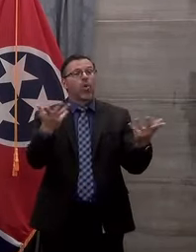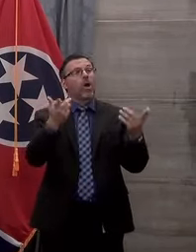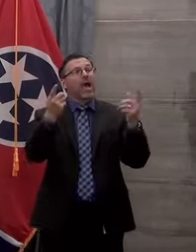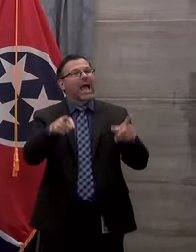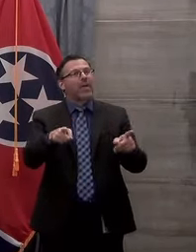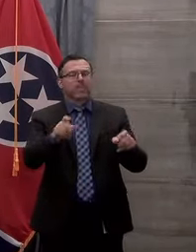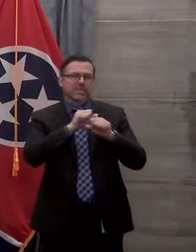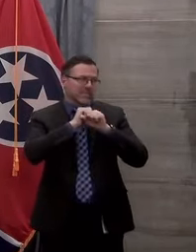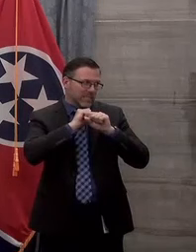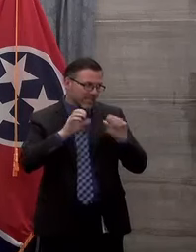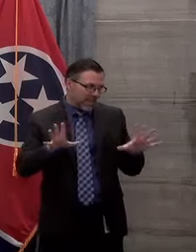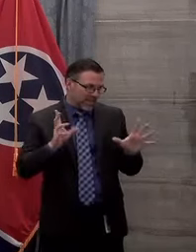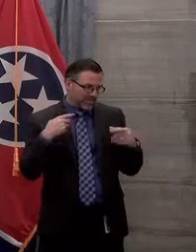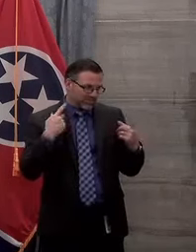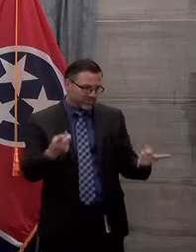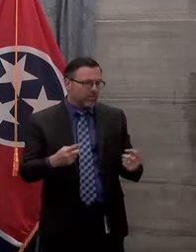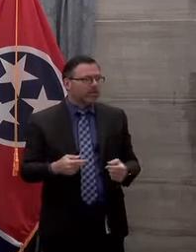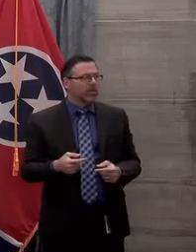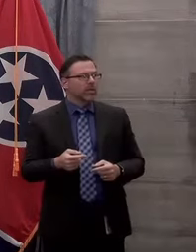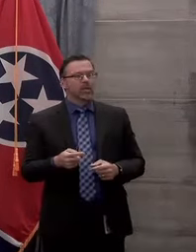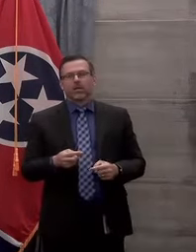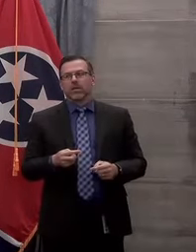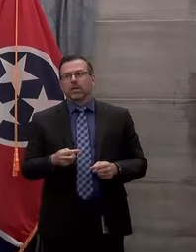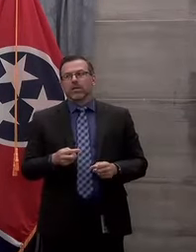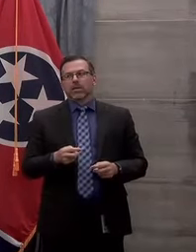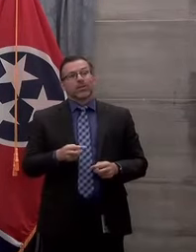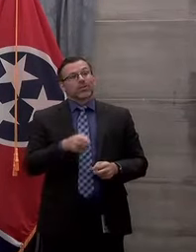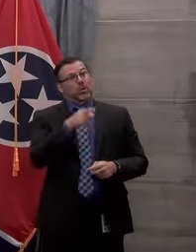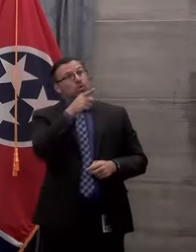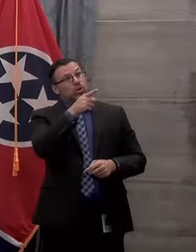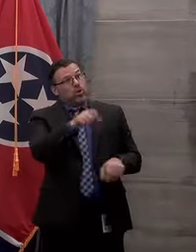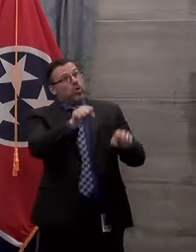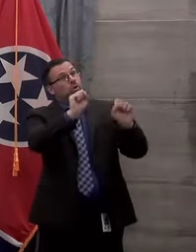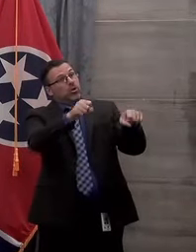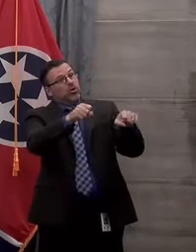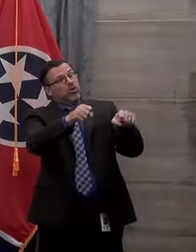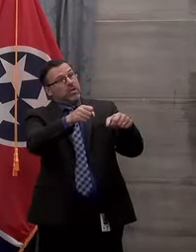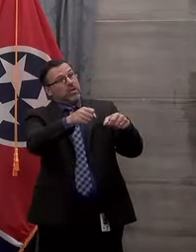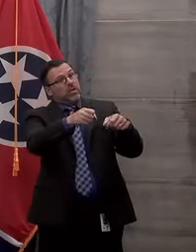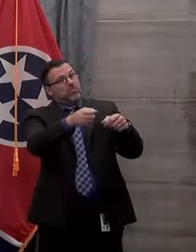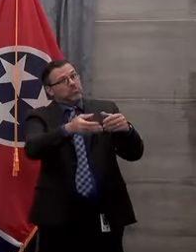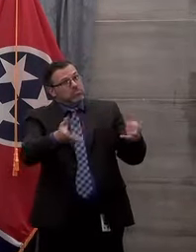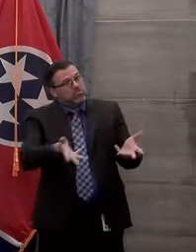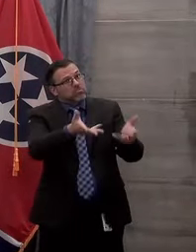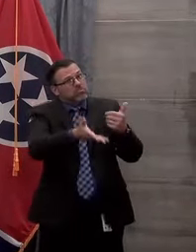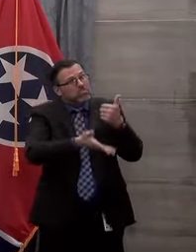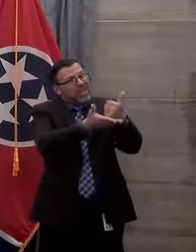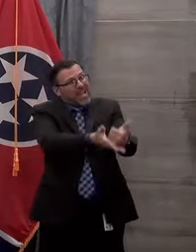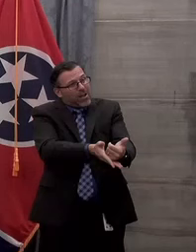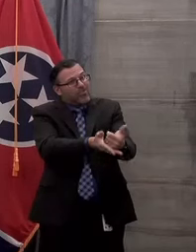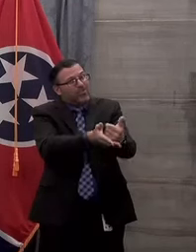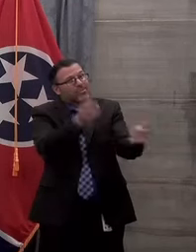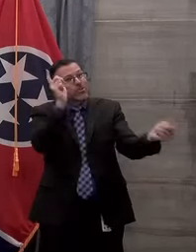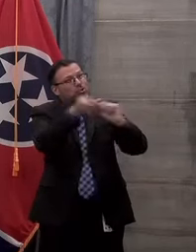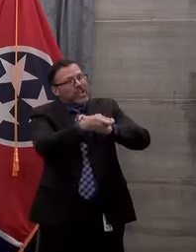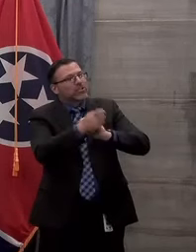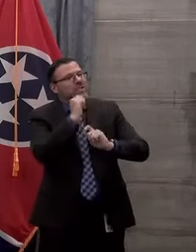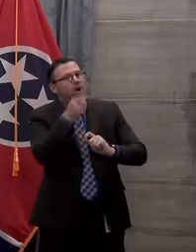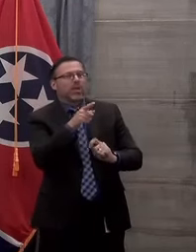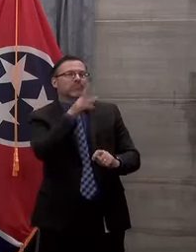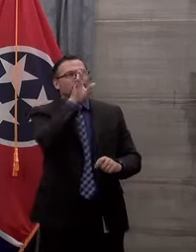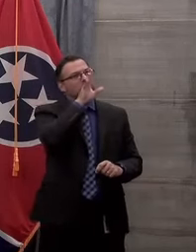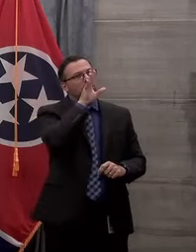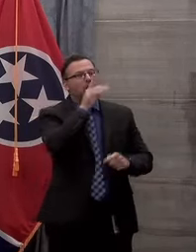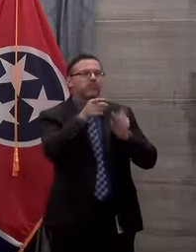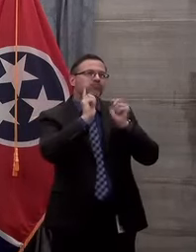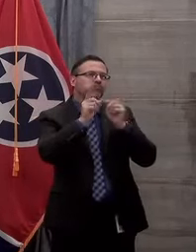And so, as the leader of the state, you could potentially promote change besides just dialogue. Yeah. Is there anything tangible you're planning to push,